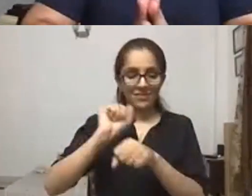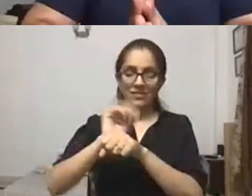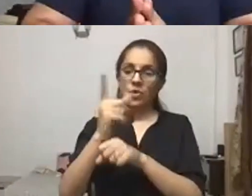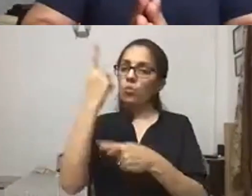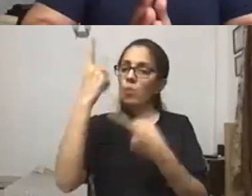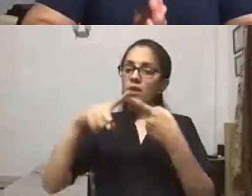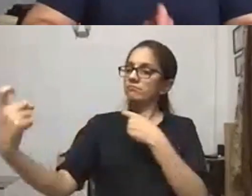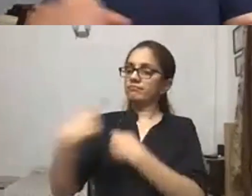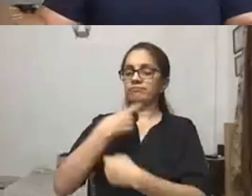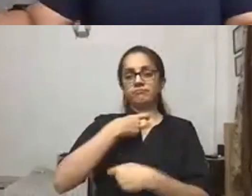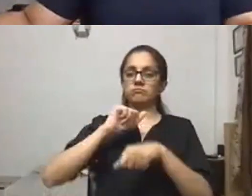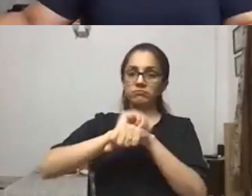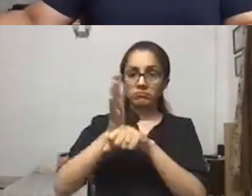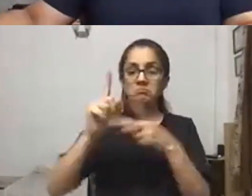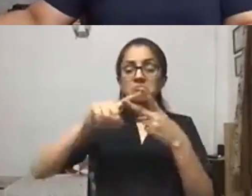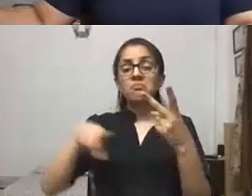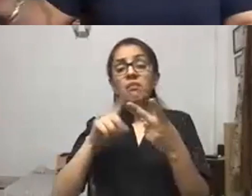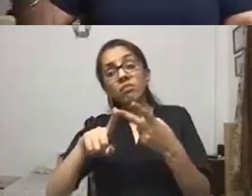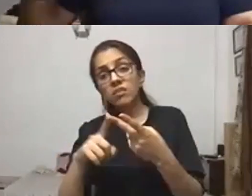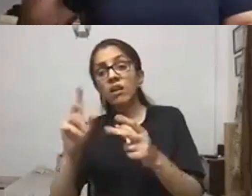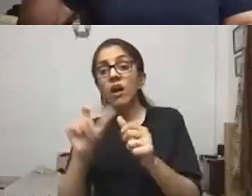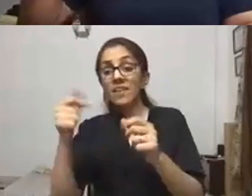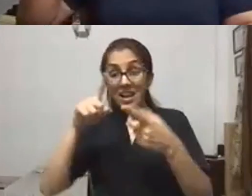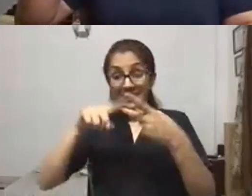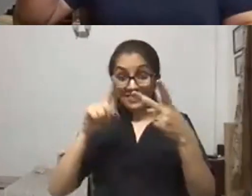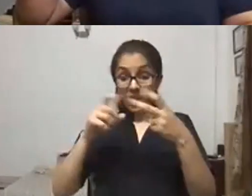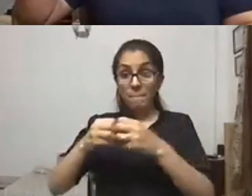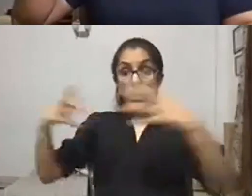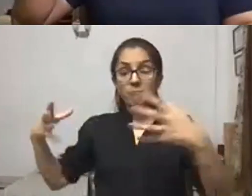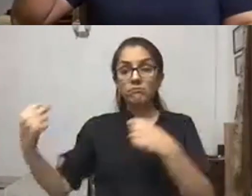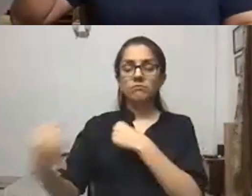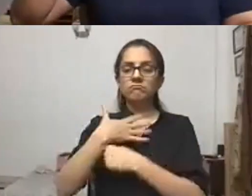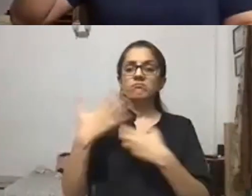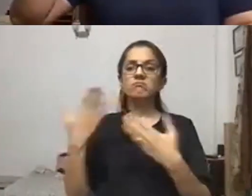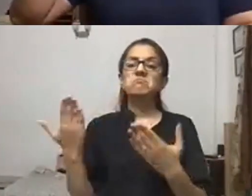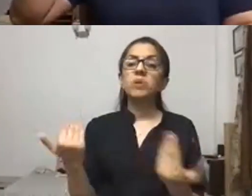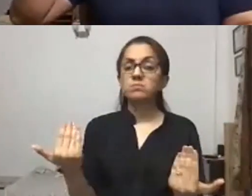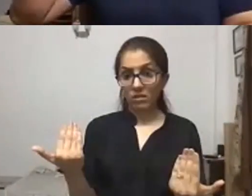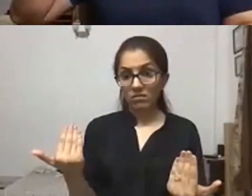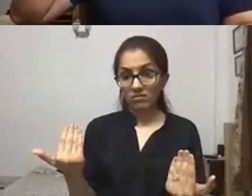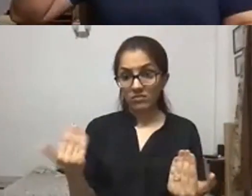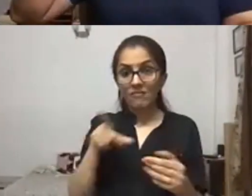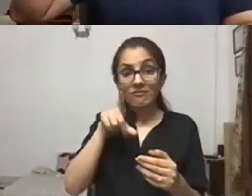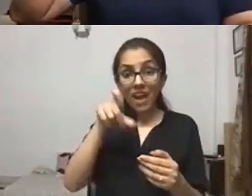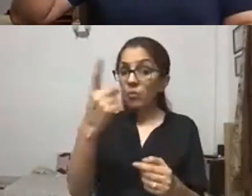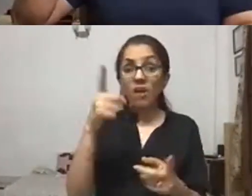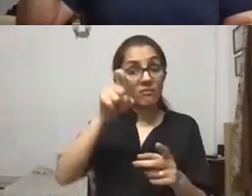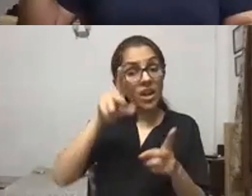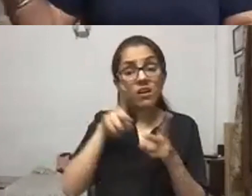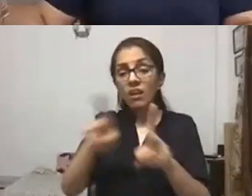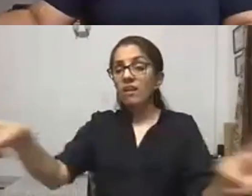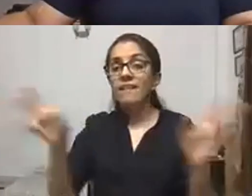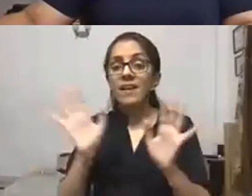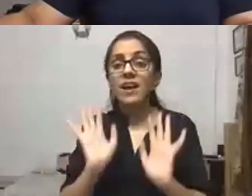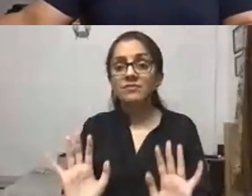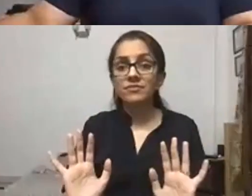one virus, he might get infected with a mutant virus again, and he can have COVID. Second, see, that is the answer to